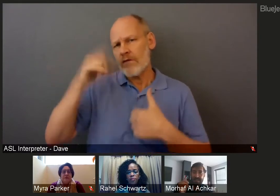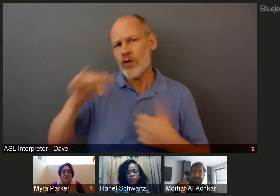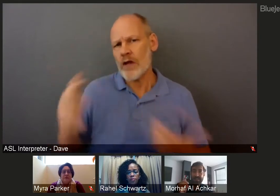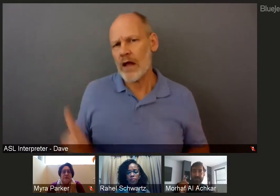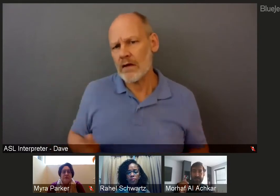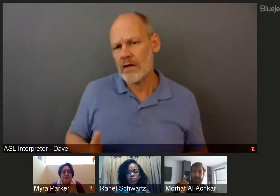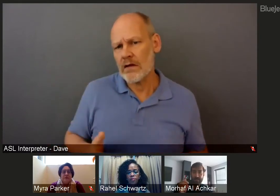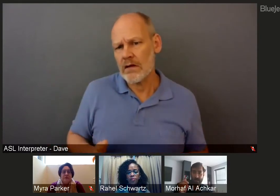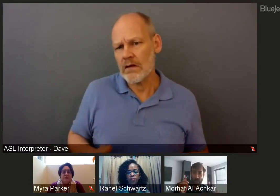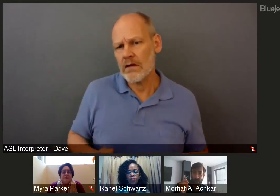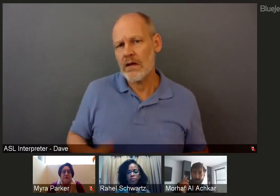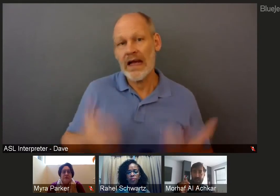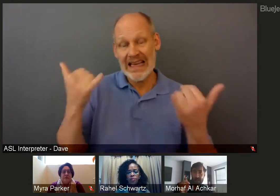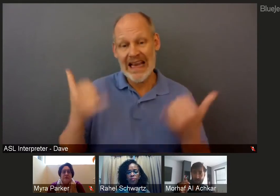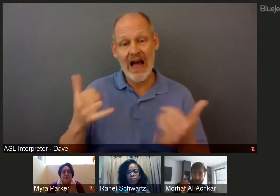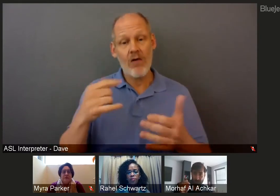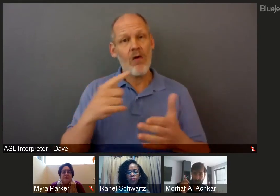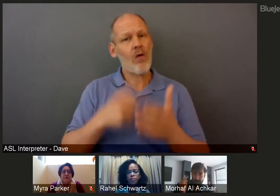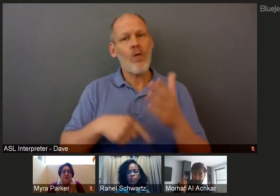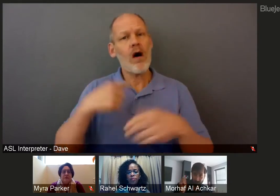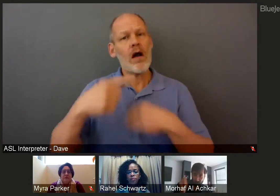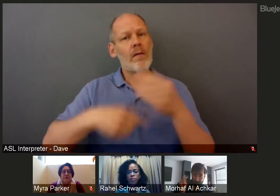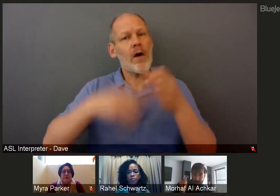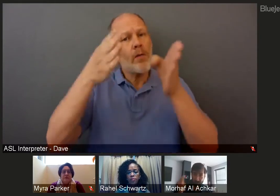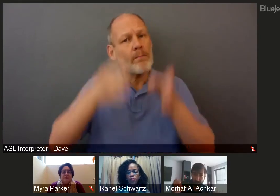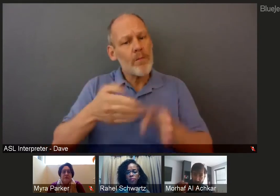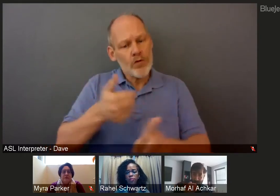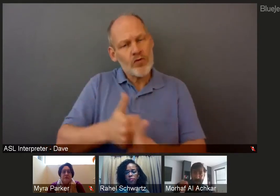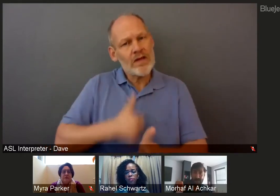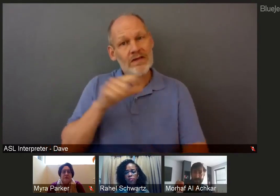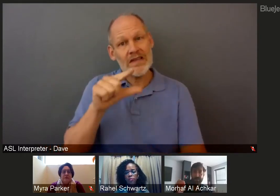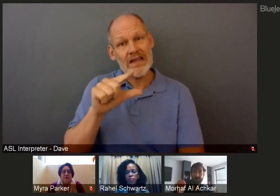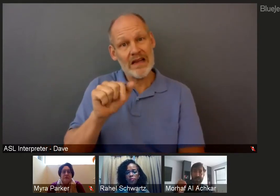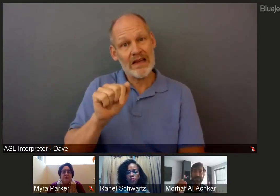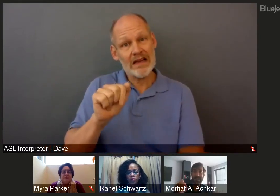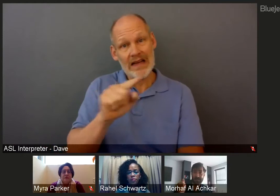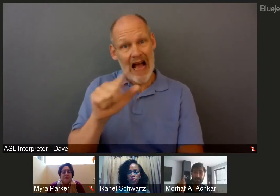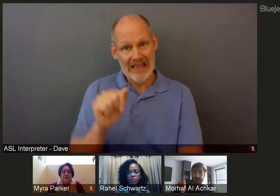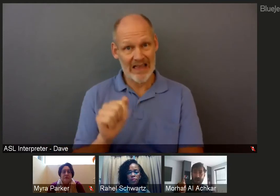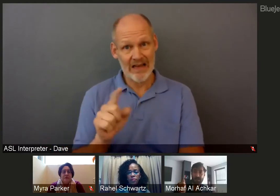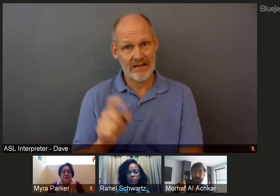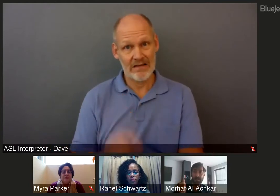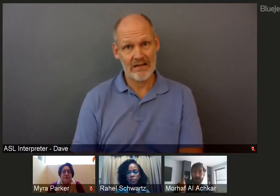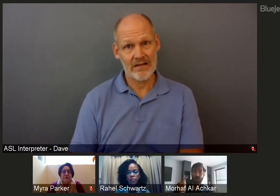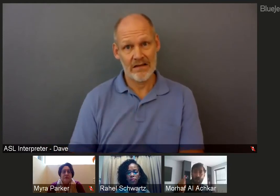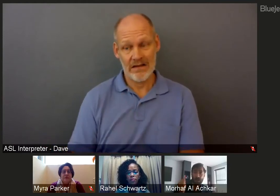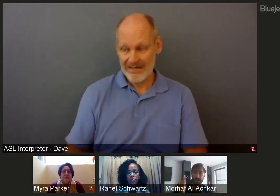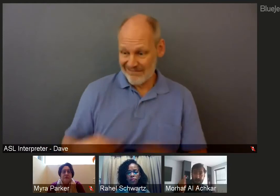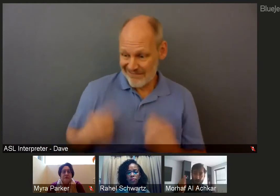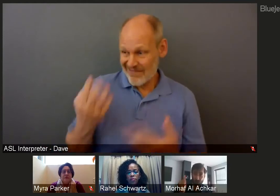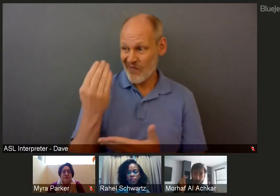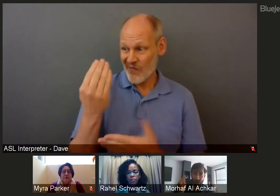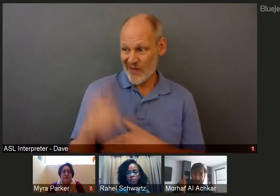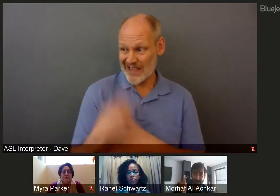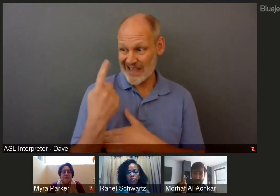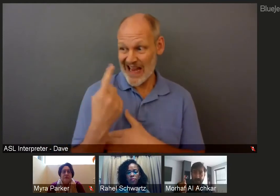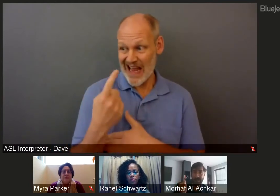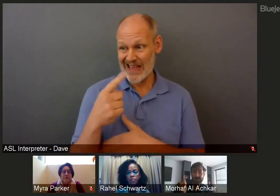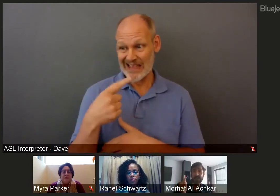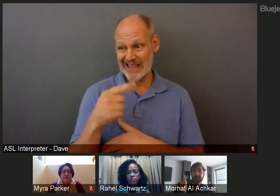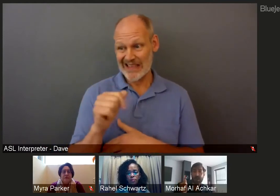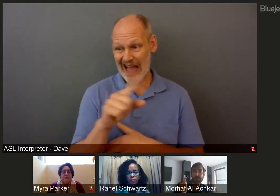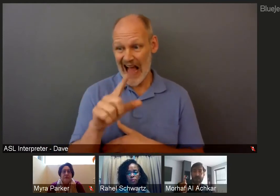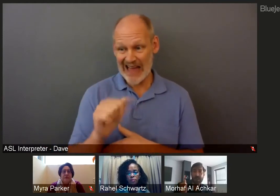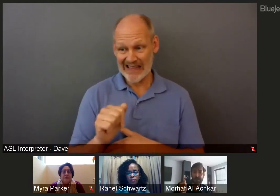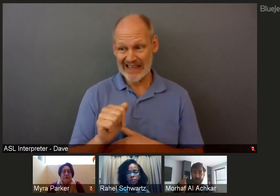in Gaza who's been for the past 14 days being bombed, who hospitals